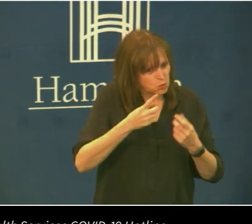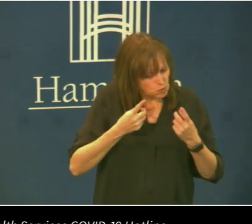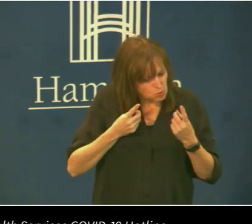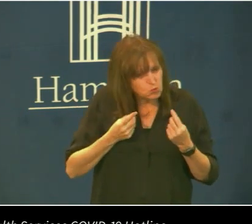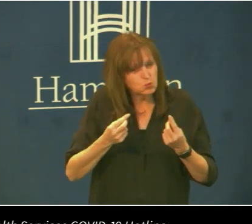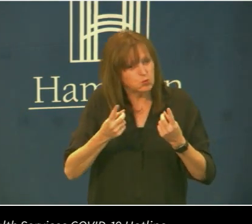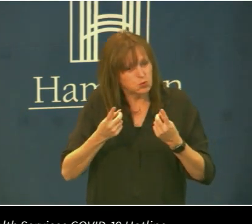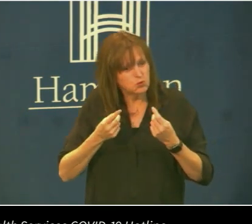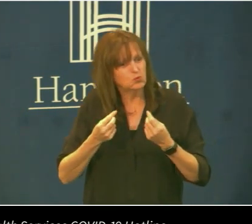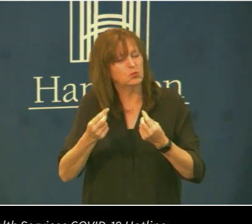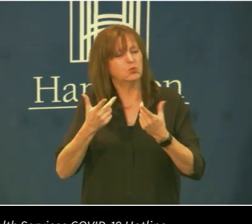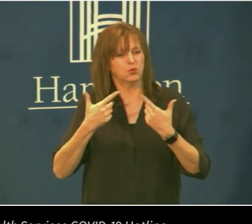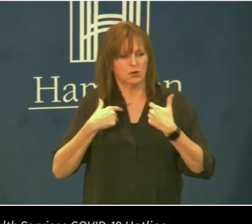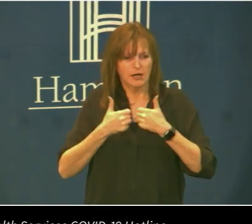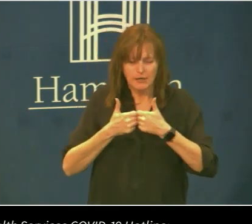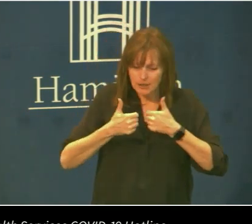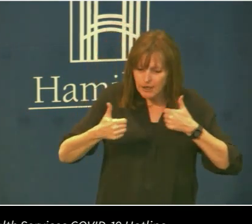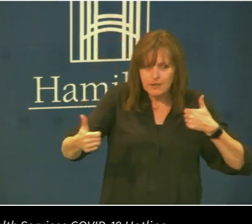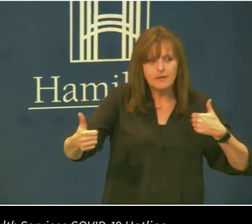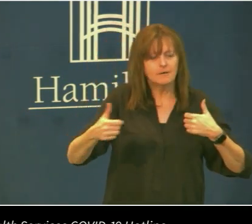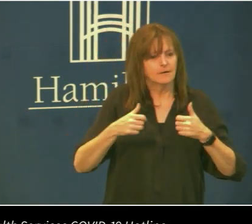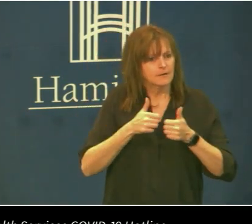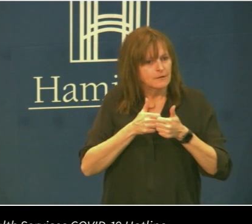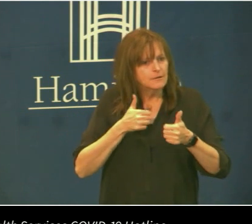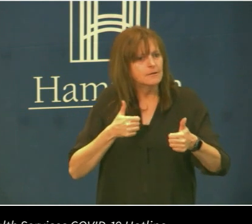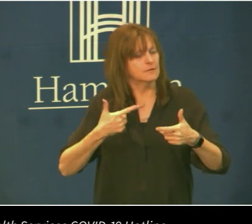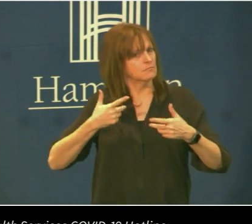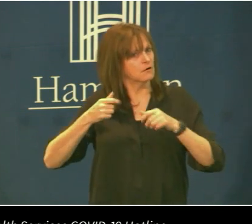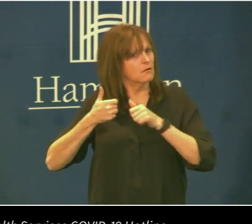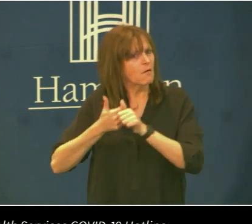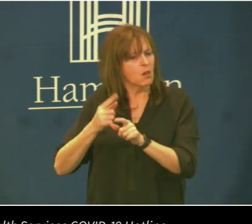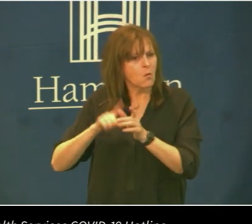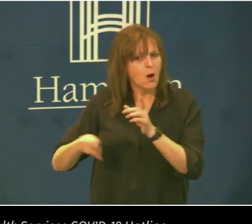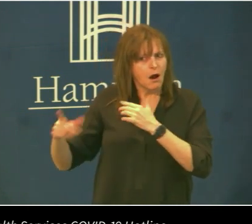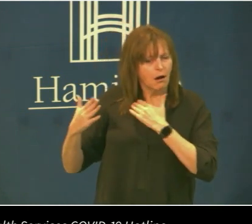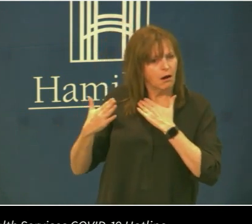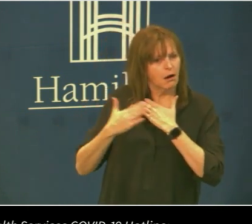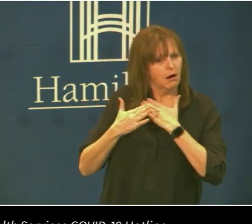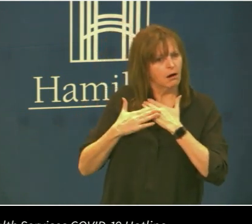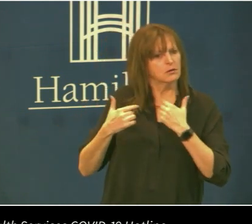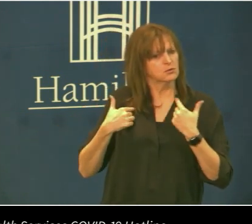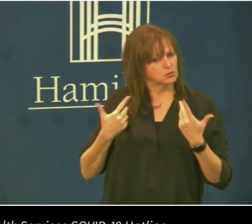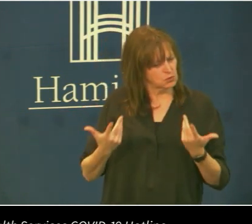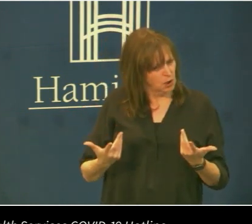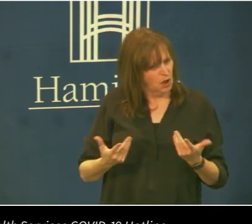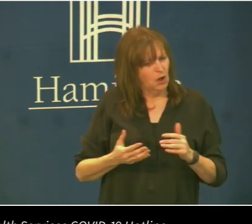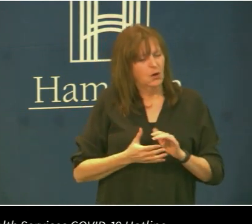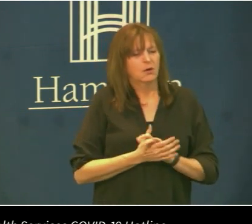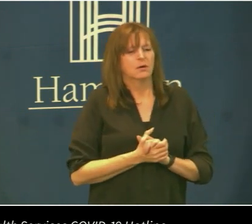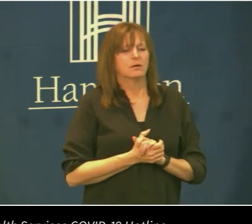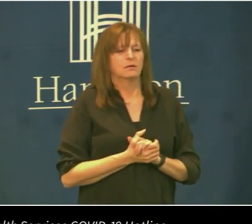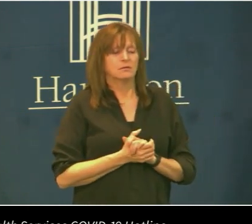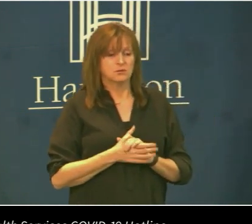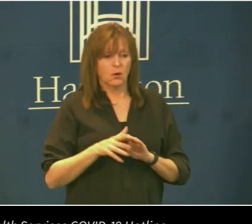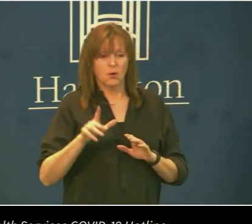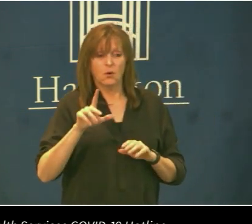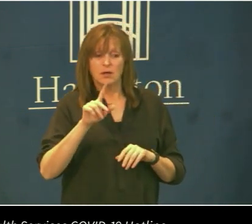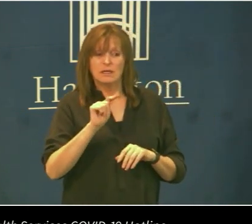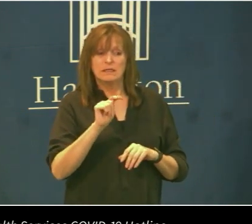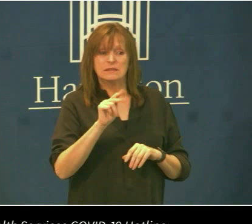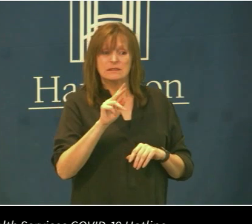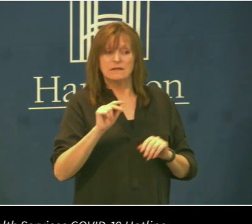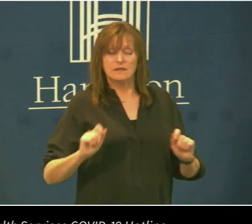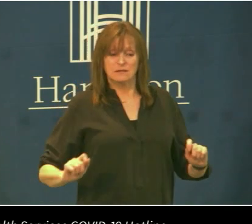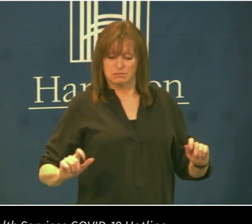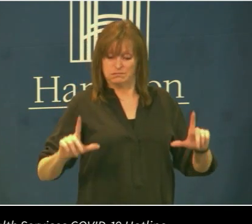On the screen are the website and the response number for the public health hotline. Some things that you could do in terms of